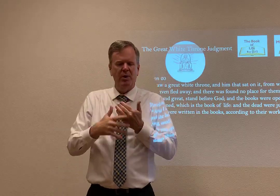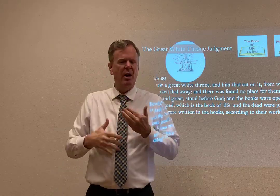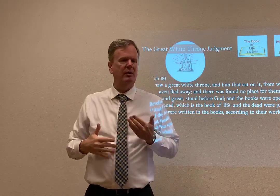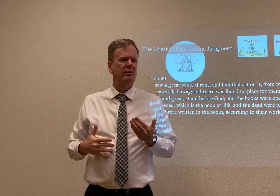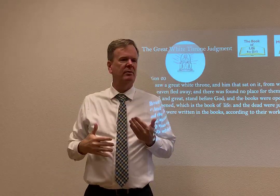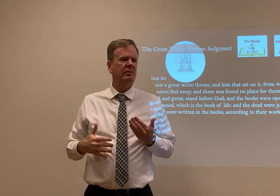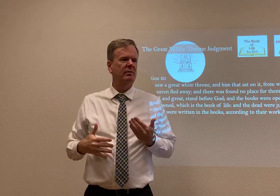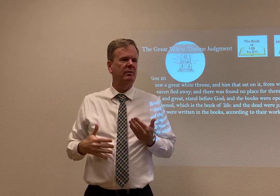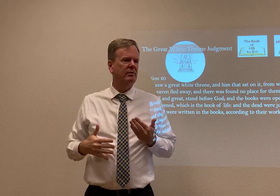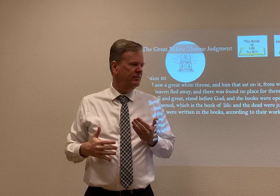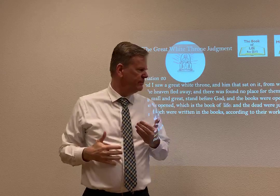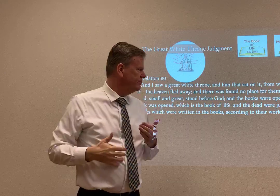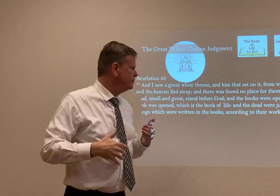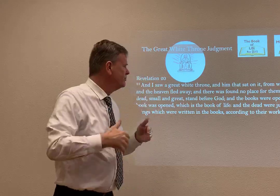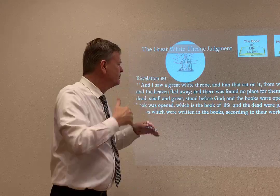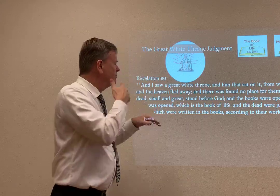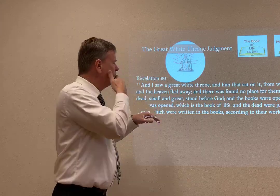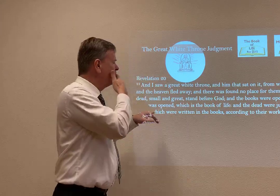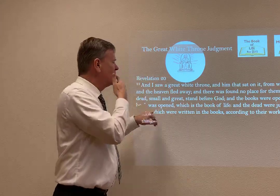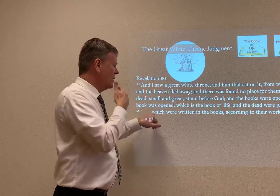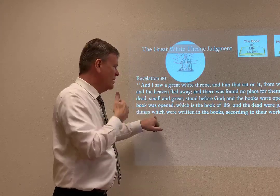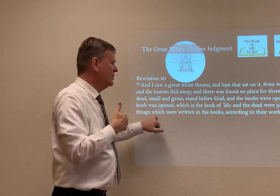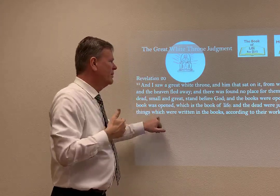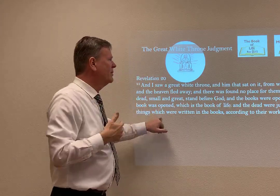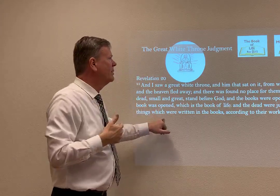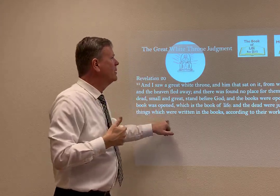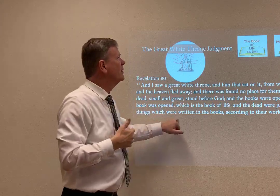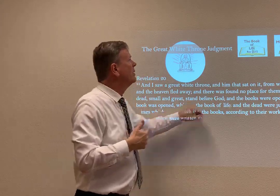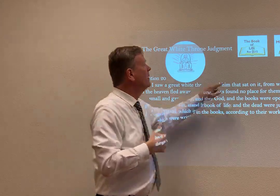of the second Adam, to the family of God, you have to be born again with his blood.